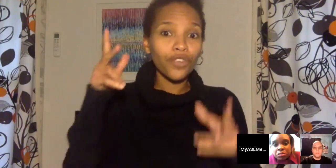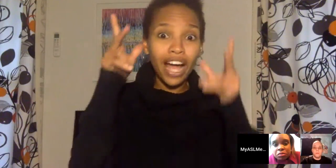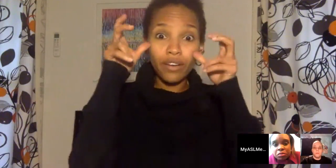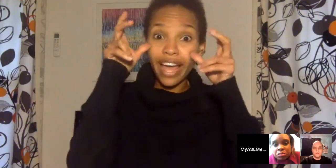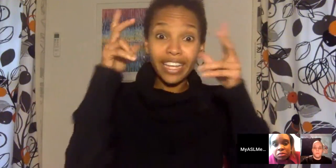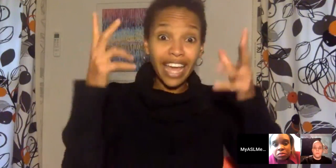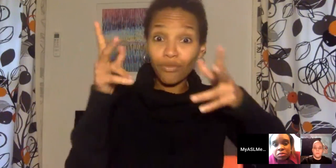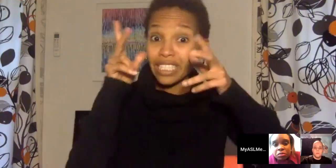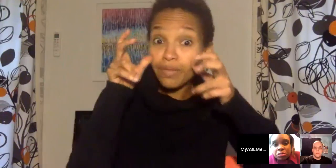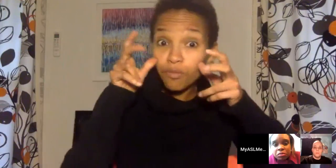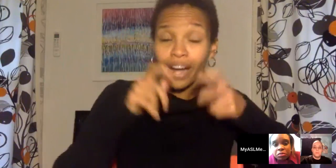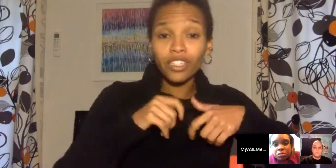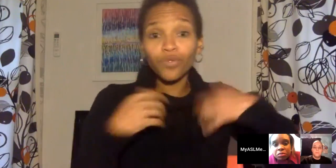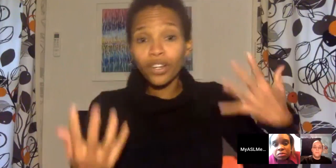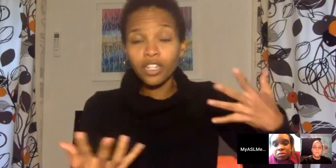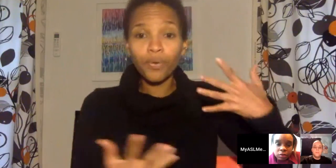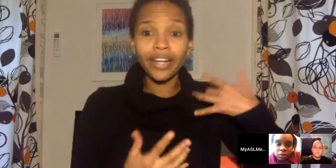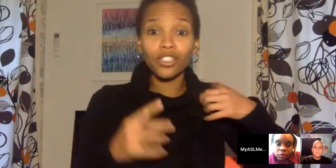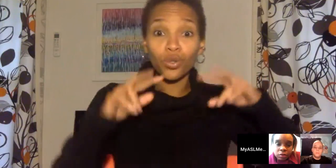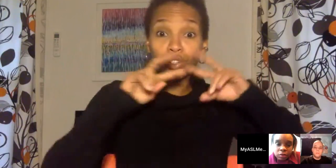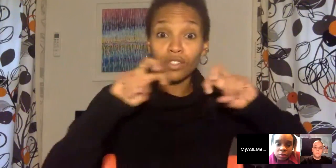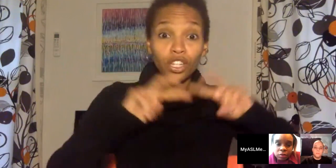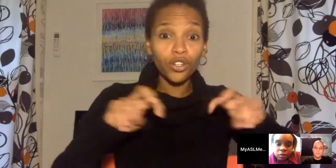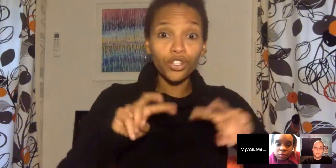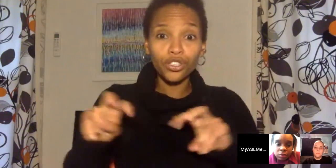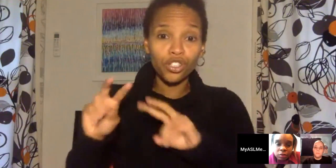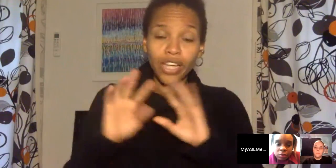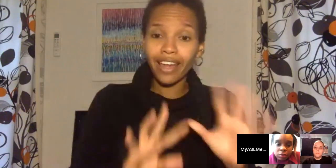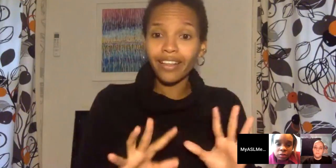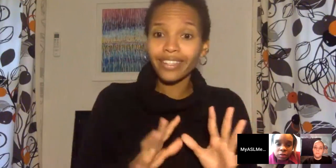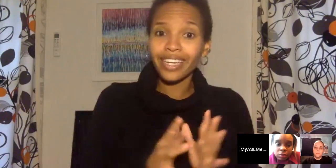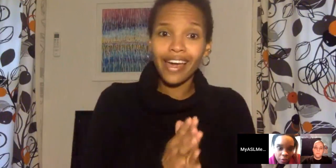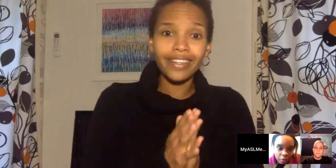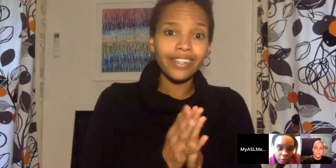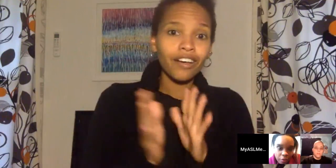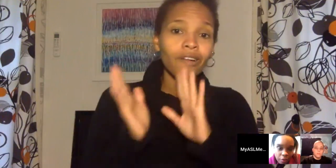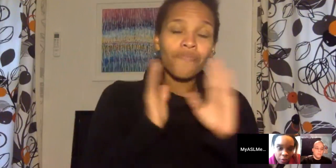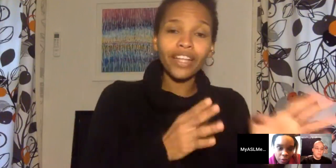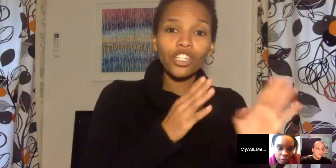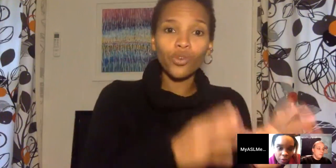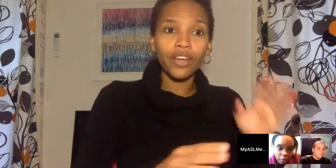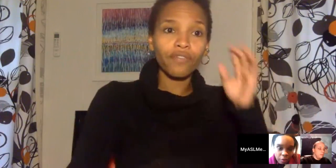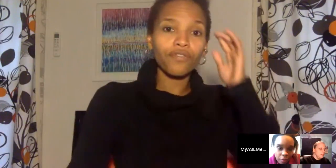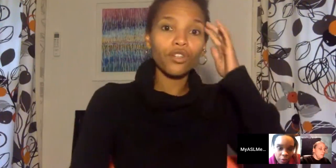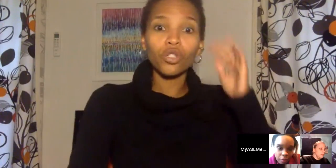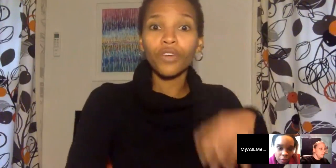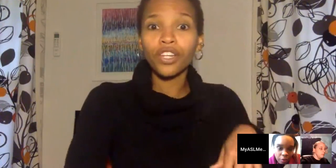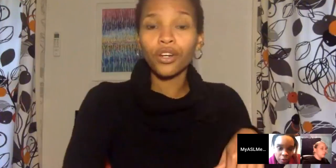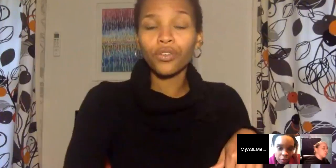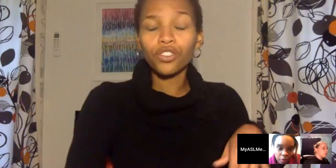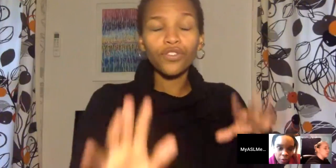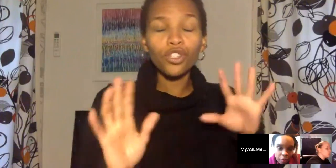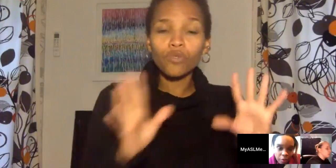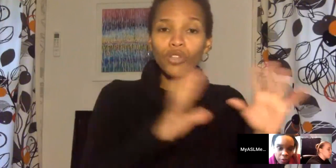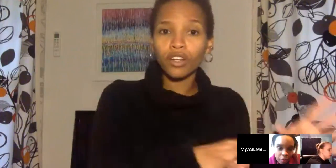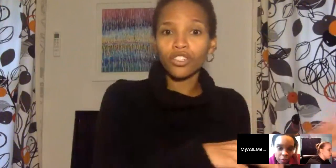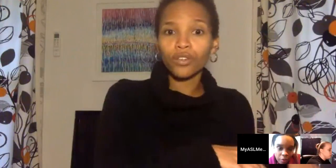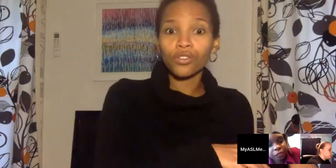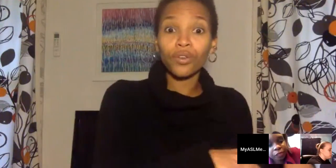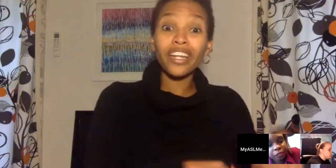that, any receptive practice, voicing practice, or you're just analyzing ASL, that's a great YouTube channel to go to. And it's